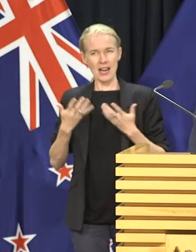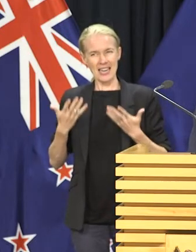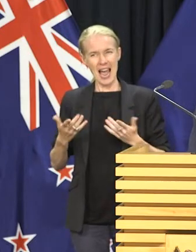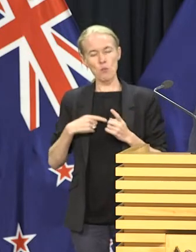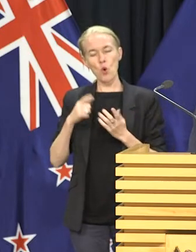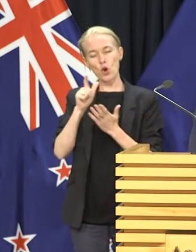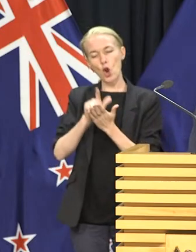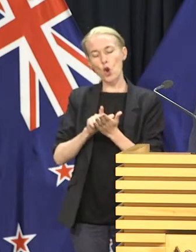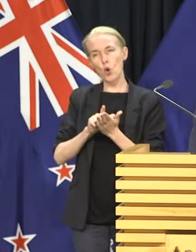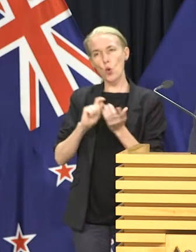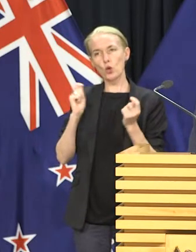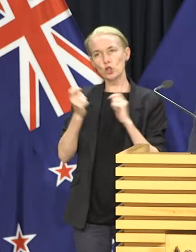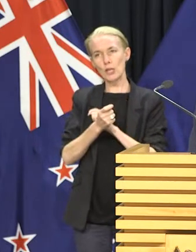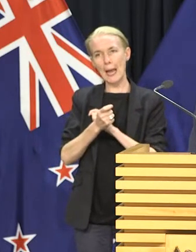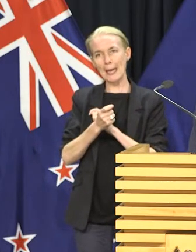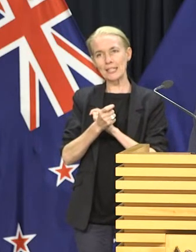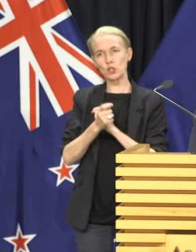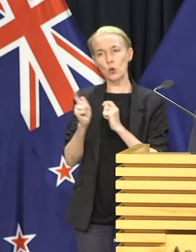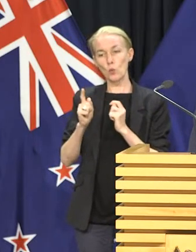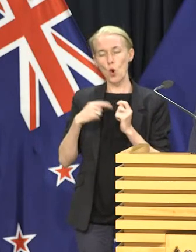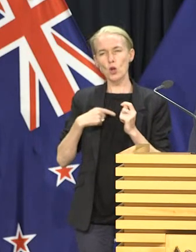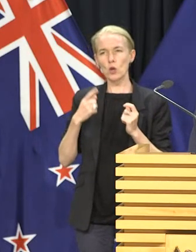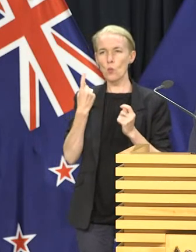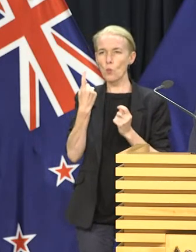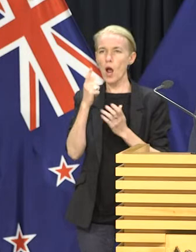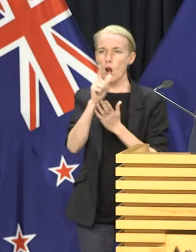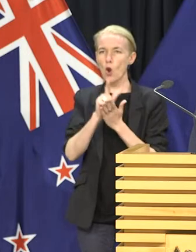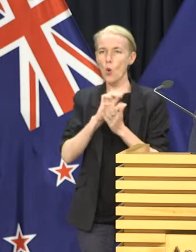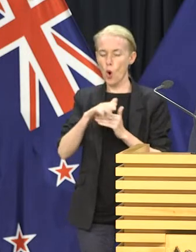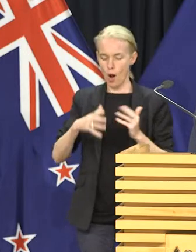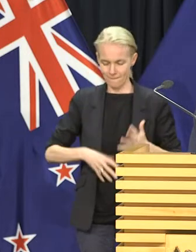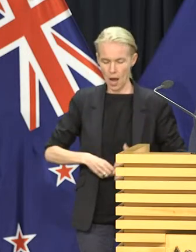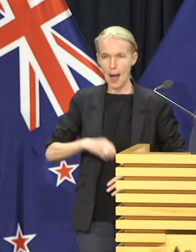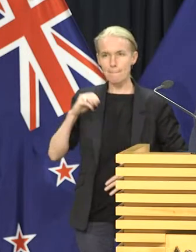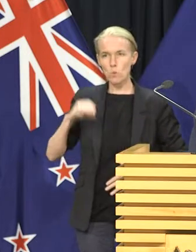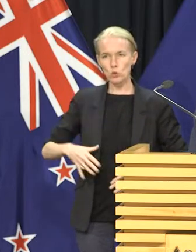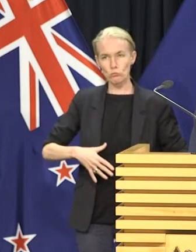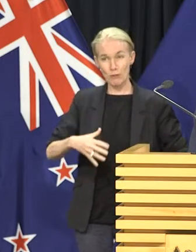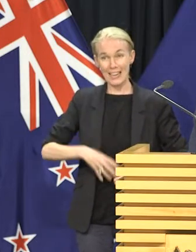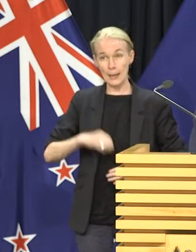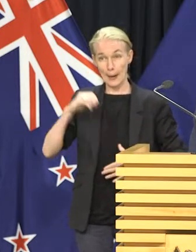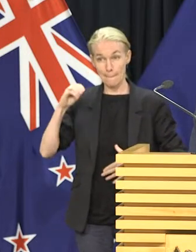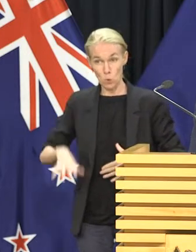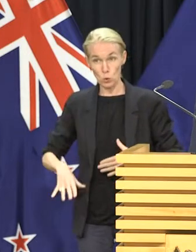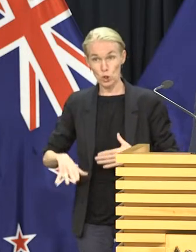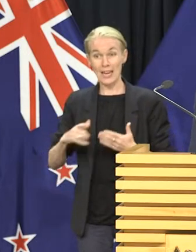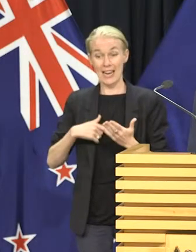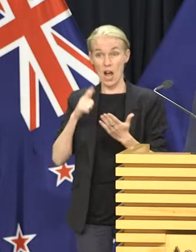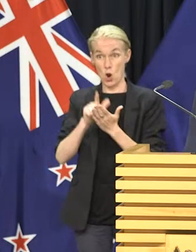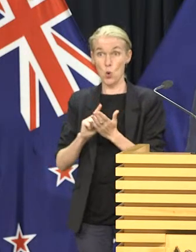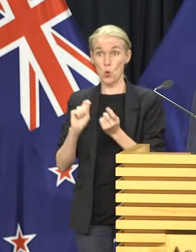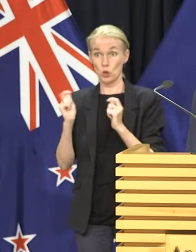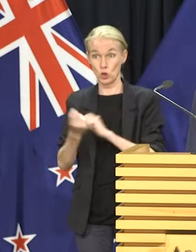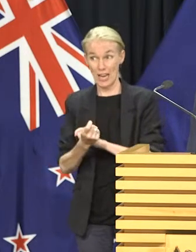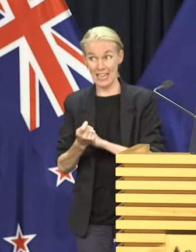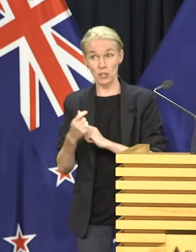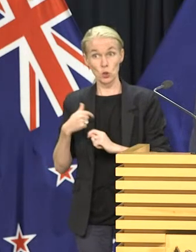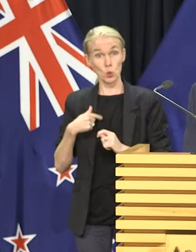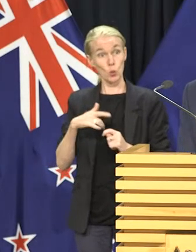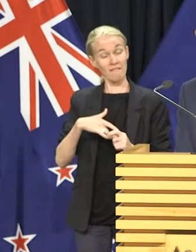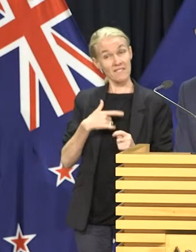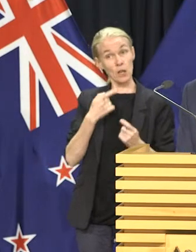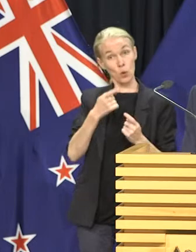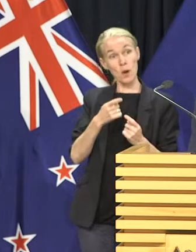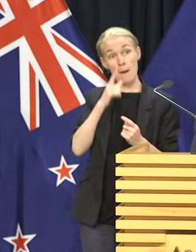see alcohol and I guess the abuse of alcohol, and you know, it's well documented that there's significant effects from that. Do you see it being better